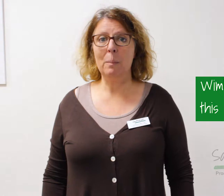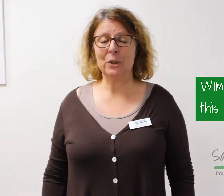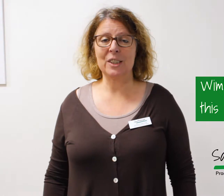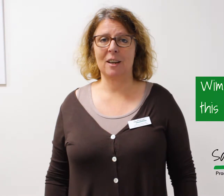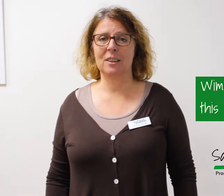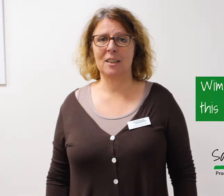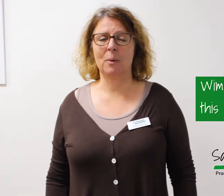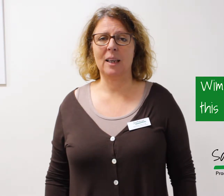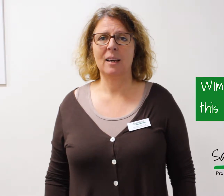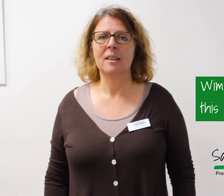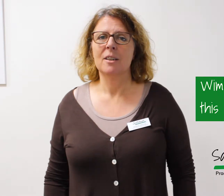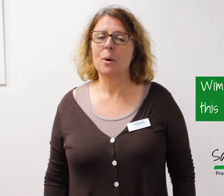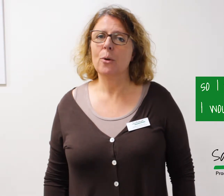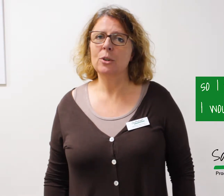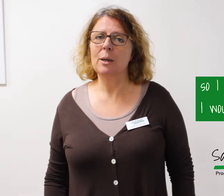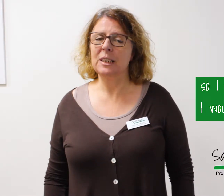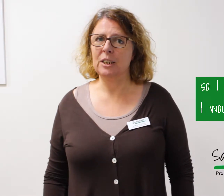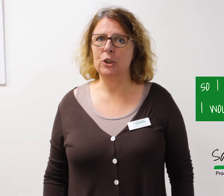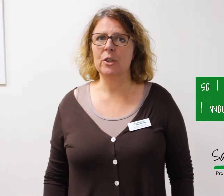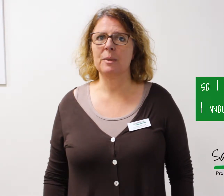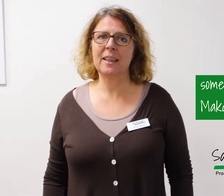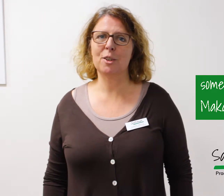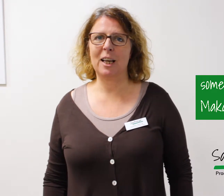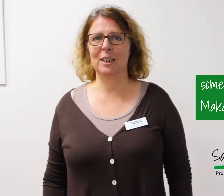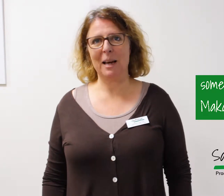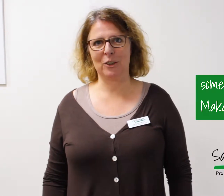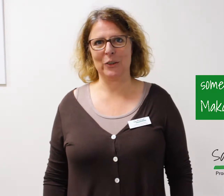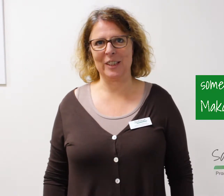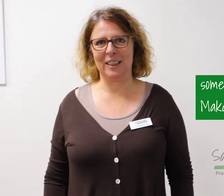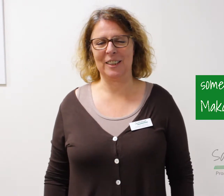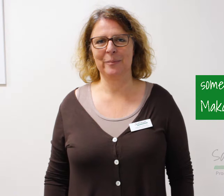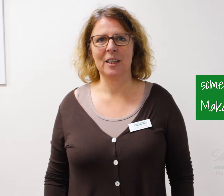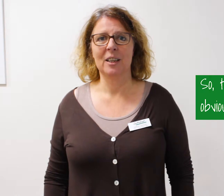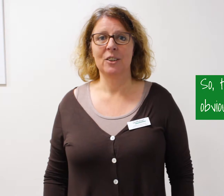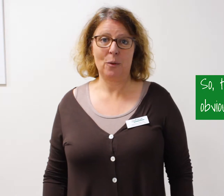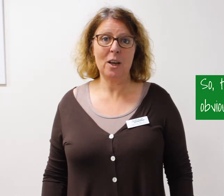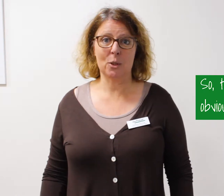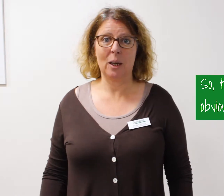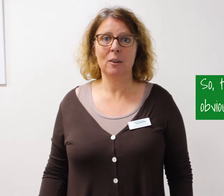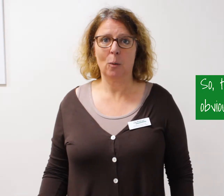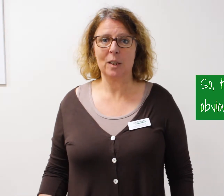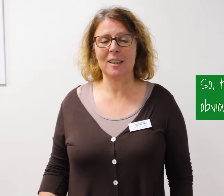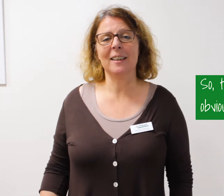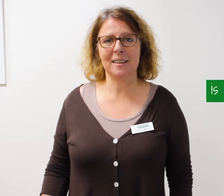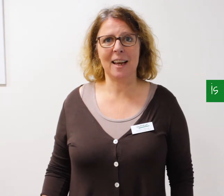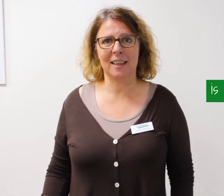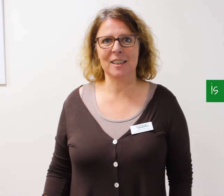Wimbledon started this week, so I thought I would teach you some tennis-related Makaton signs. So the first one, obviously, is tennis.